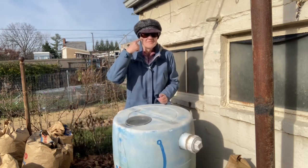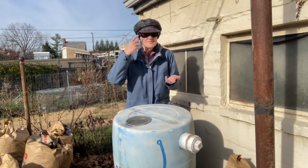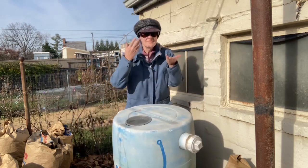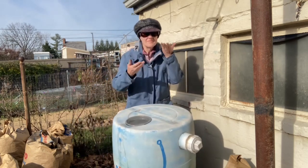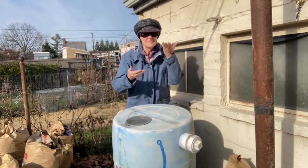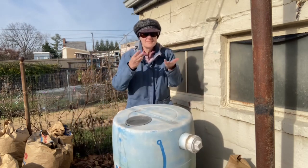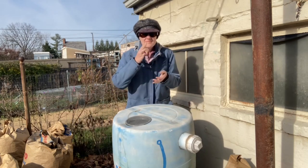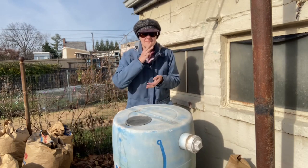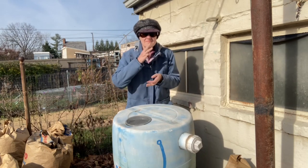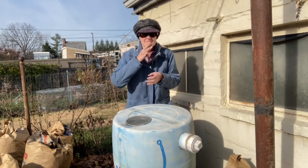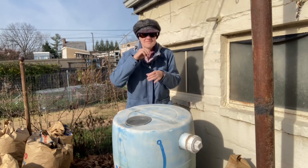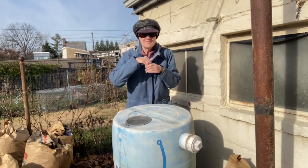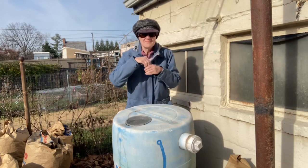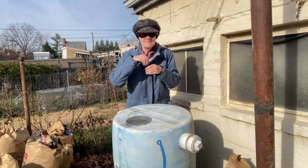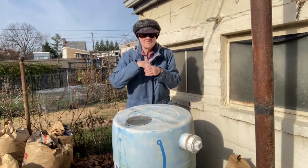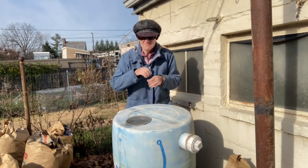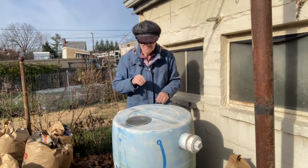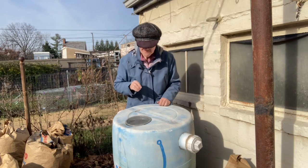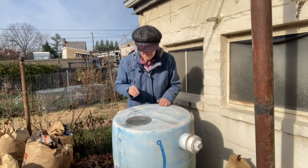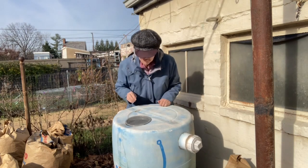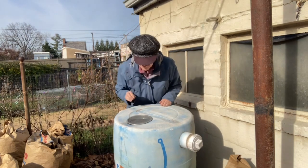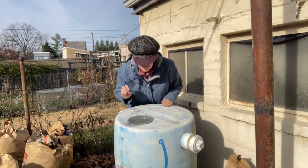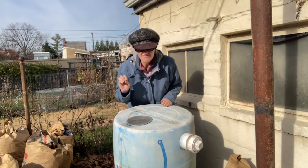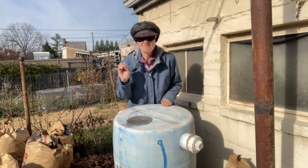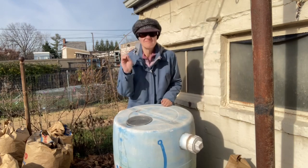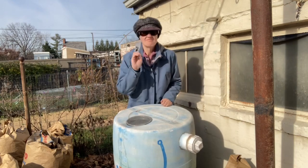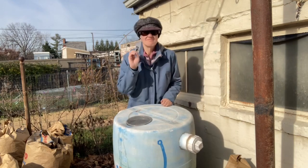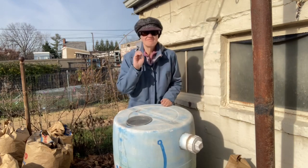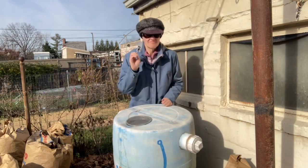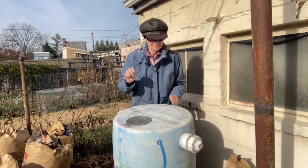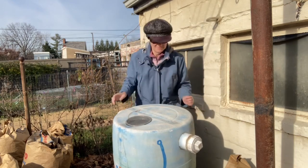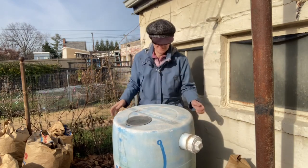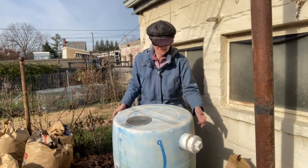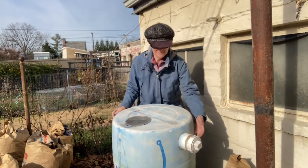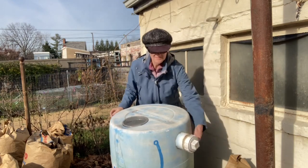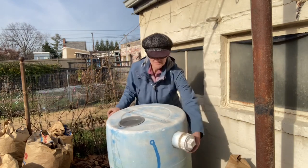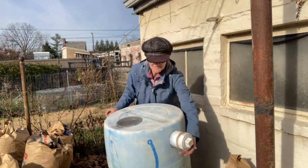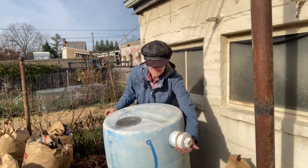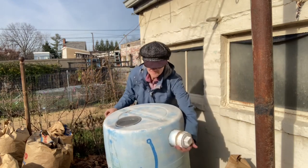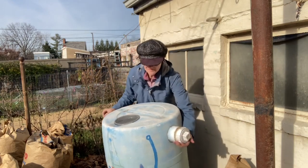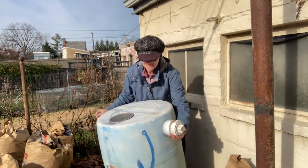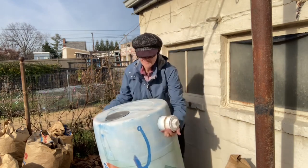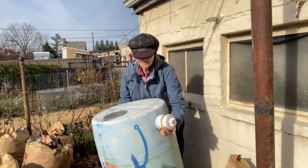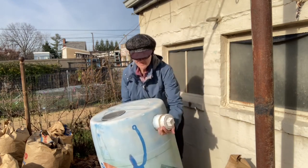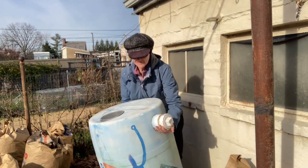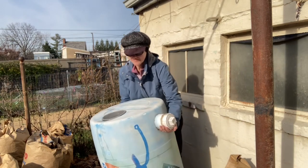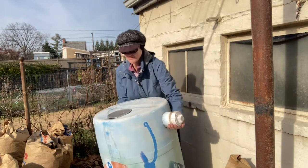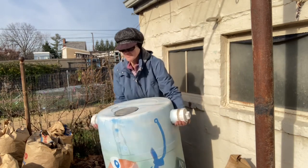I think there's some water in there, but no, I don't see any.